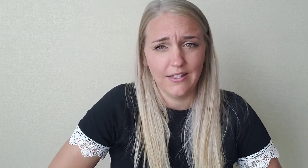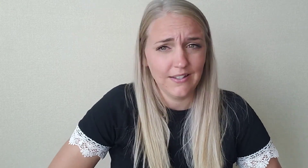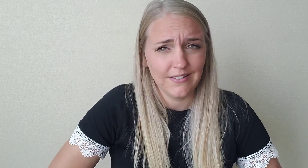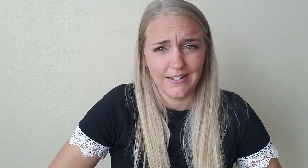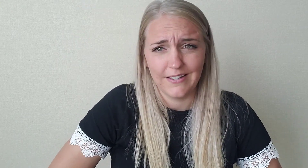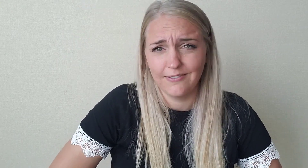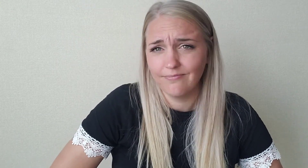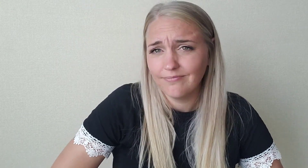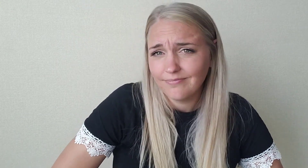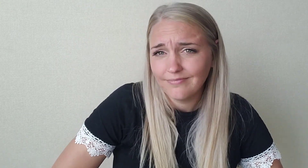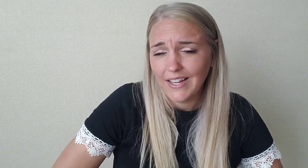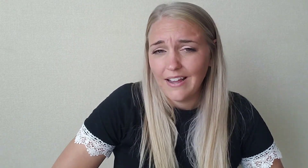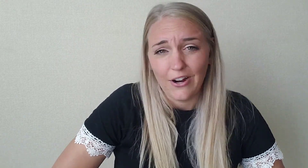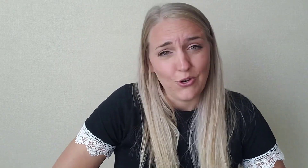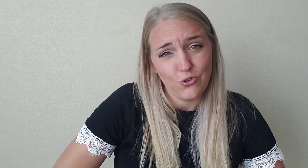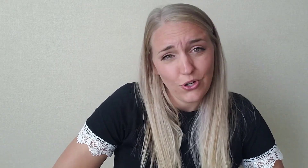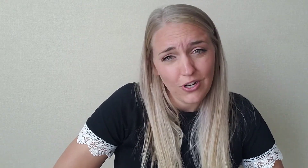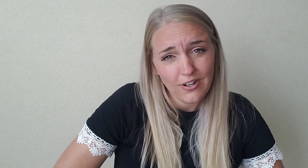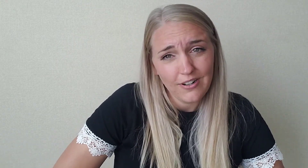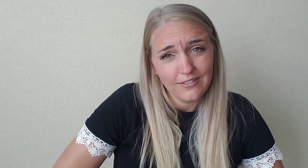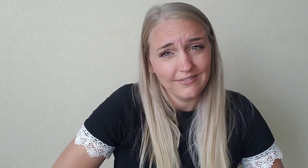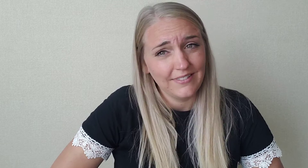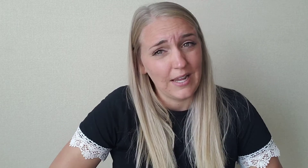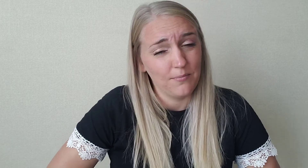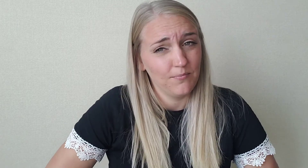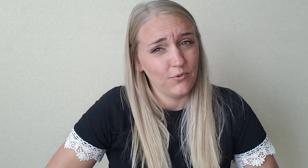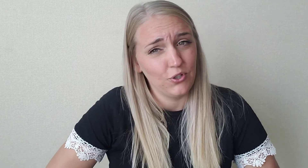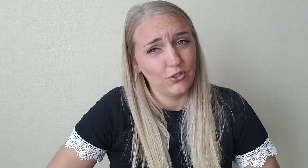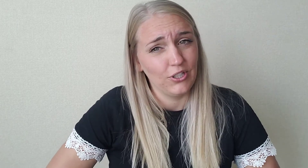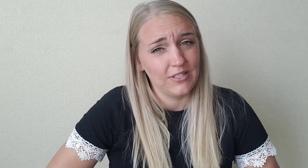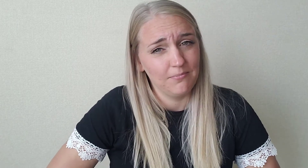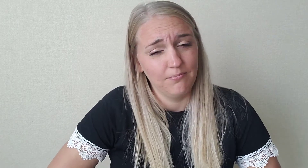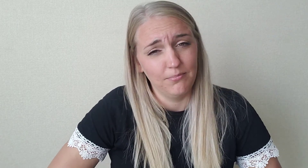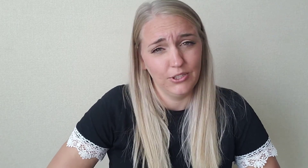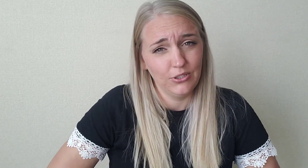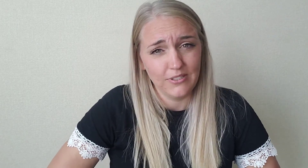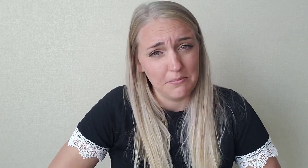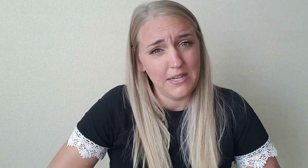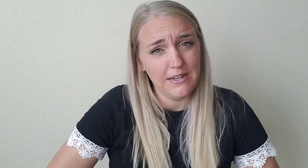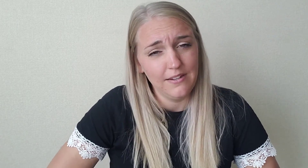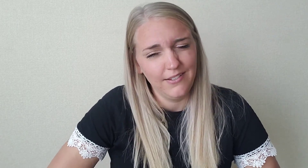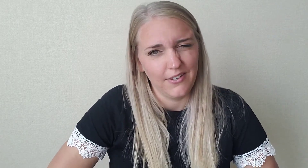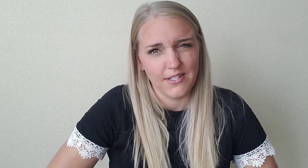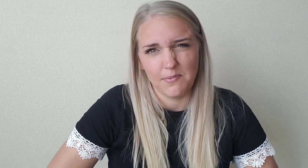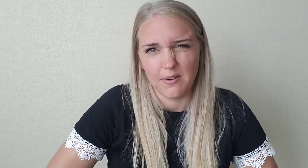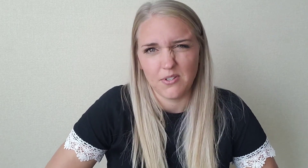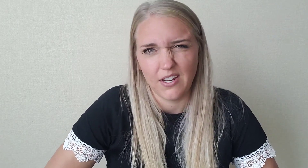this, like, are you sure? That shirt looks blue to me. You know, sometimes you can't